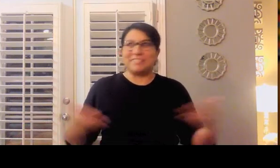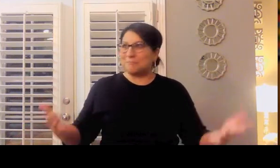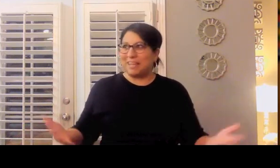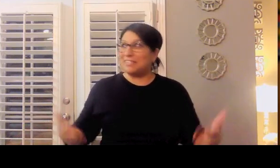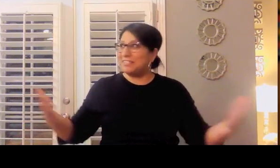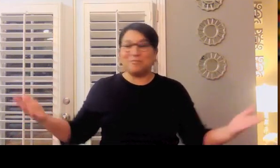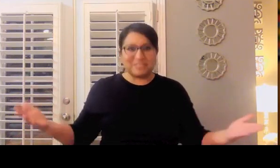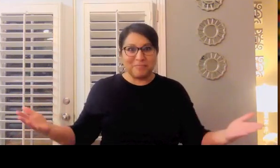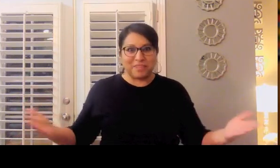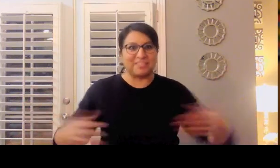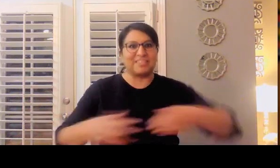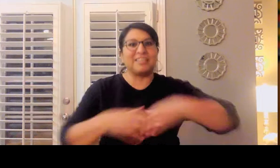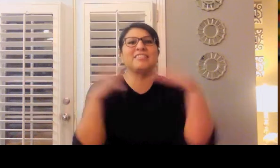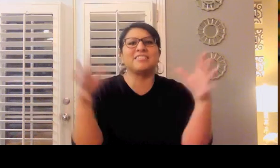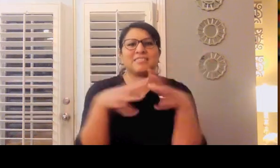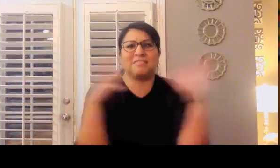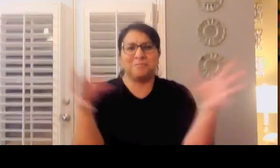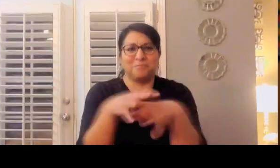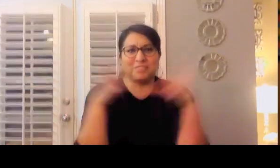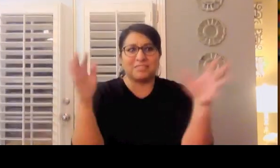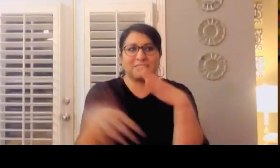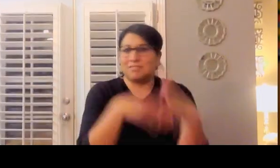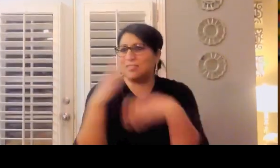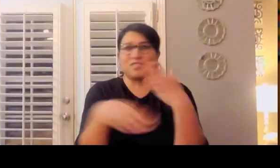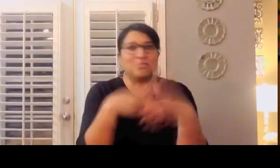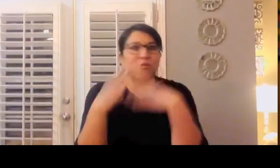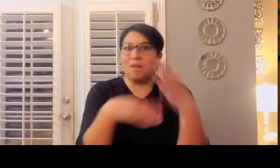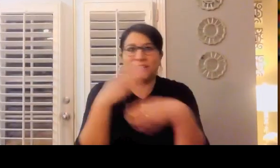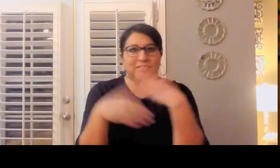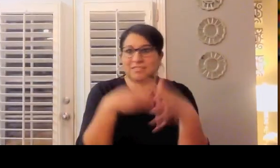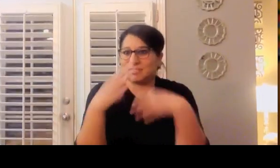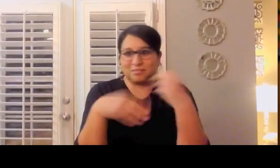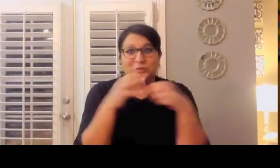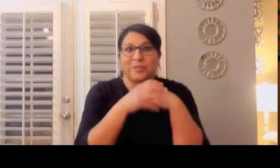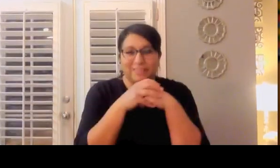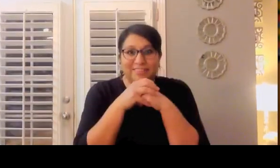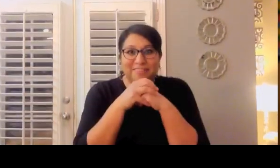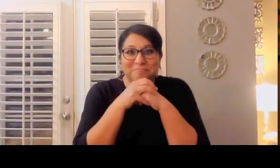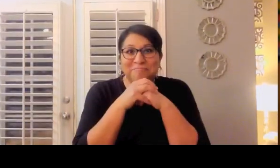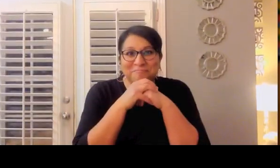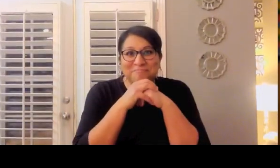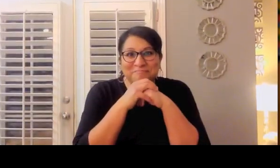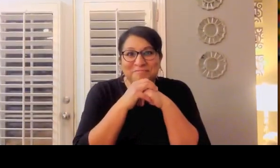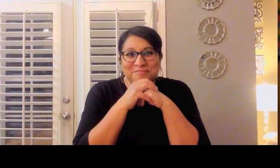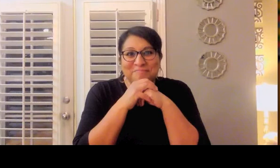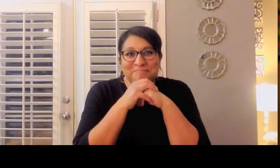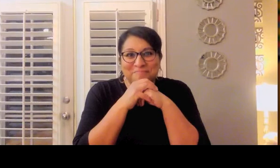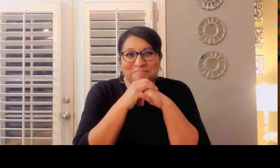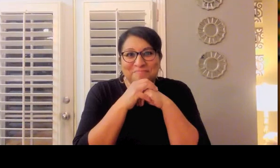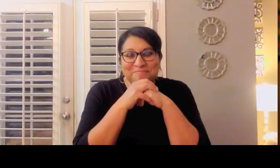a business plan, you know, something, because it kind of just was just snowballing just quickly.